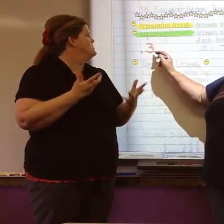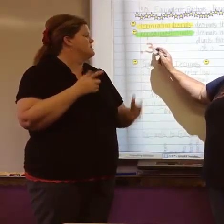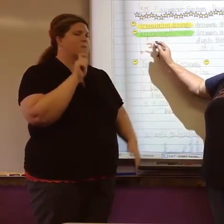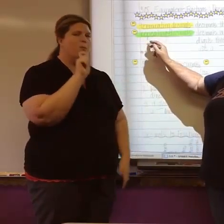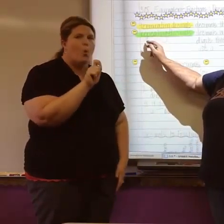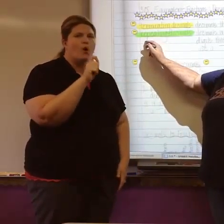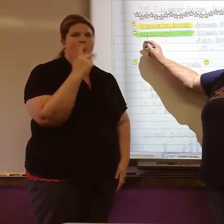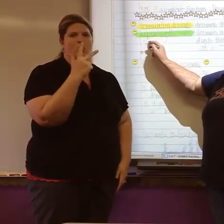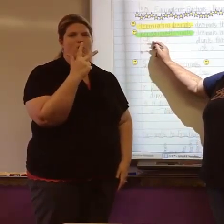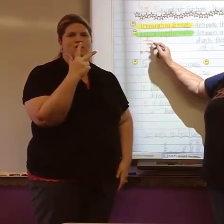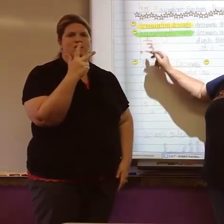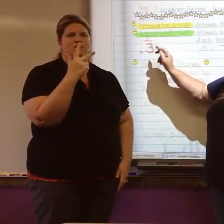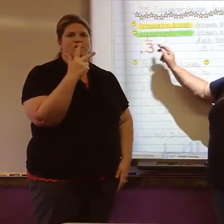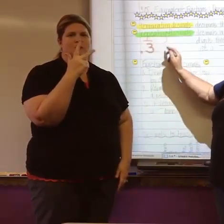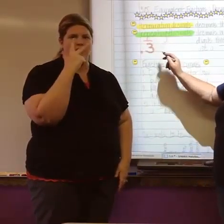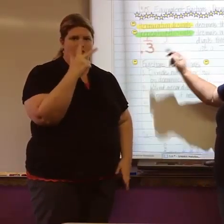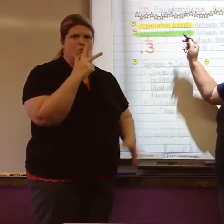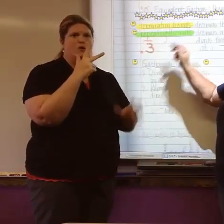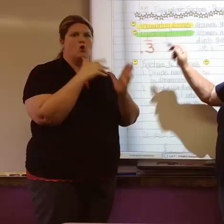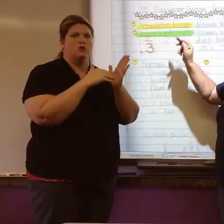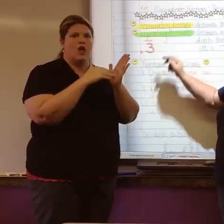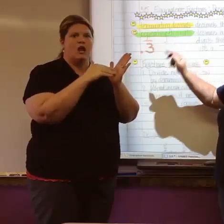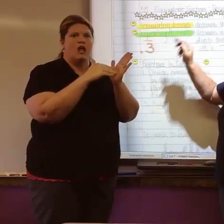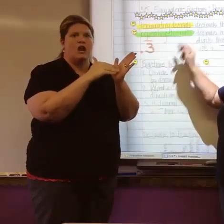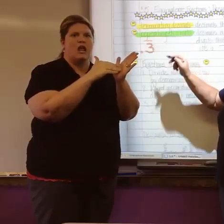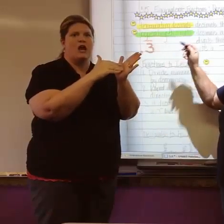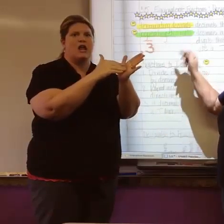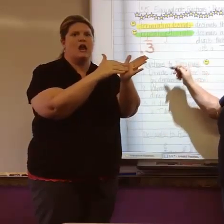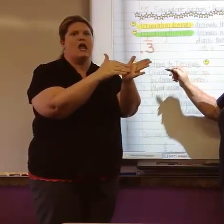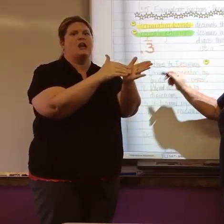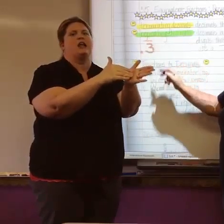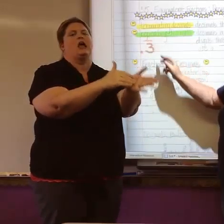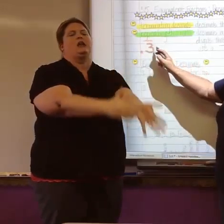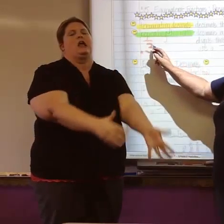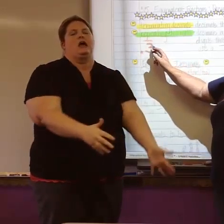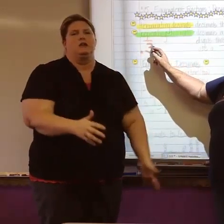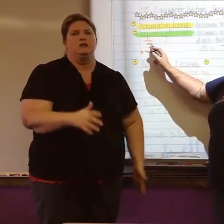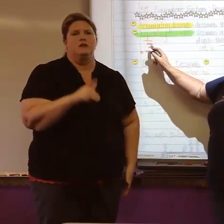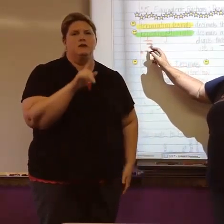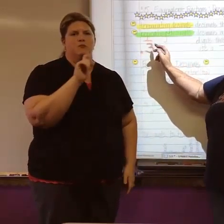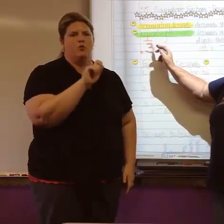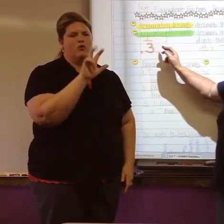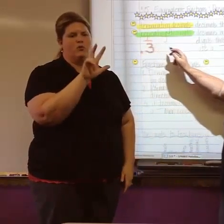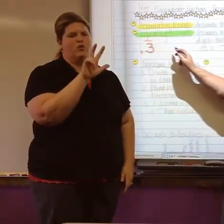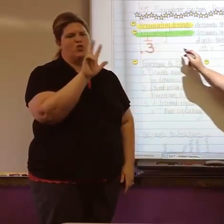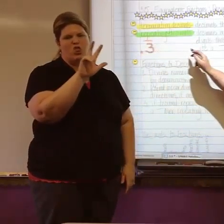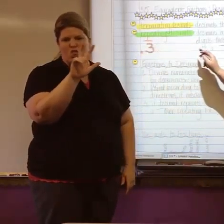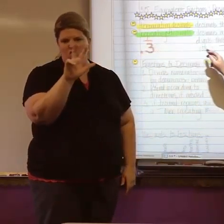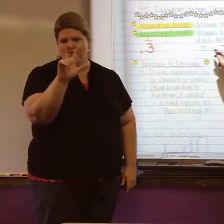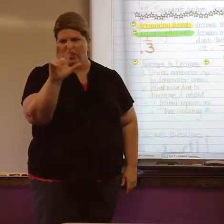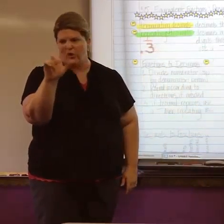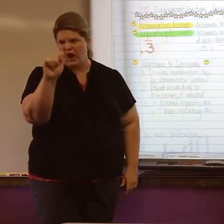0.3. And the 3 is going to repeat again and again and again and again. You don't need to write 3